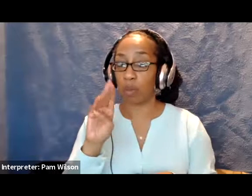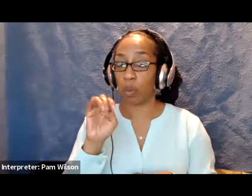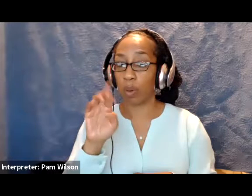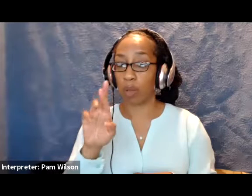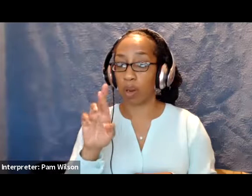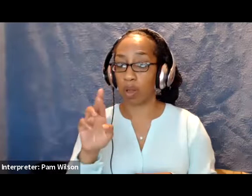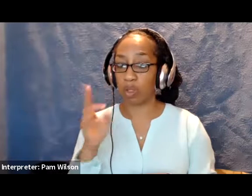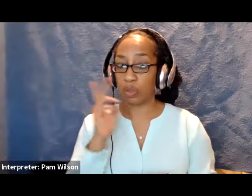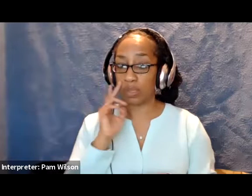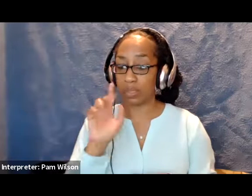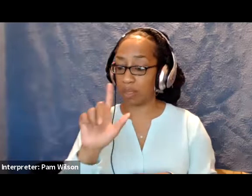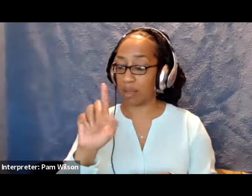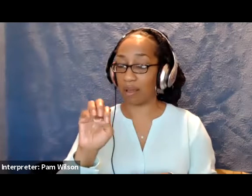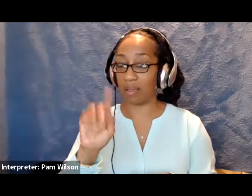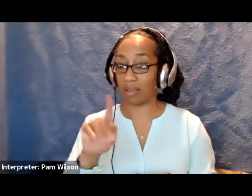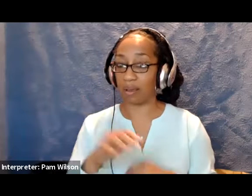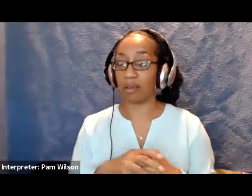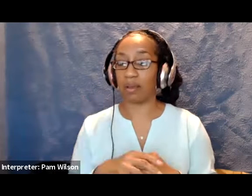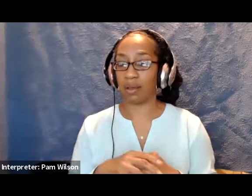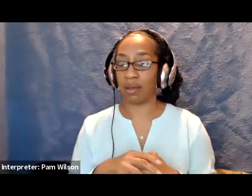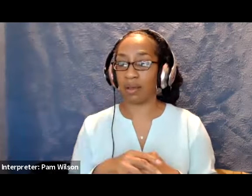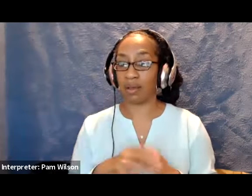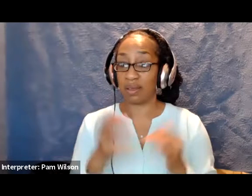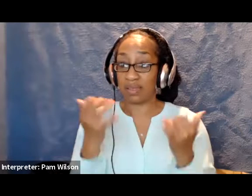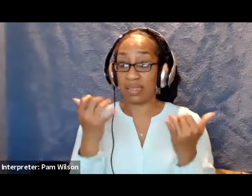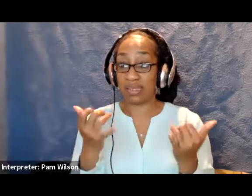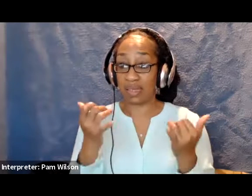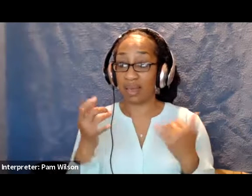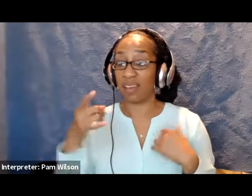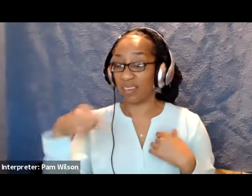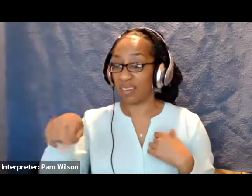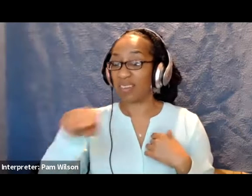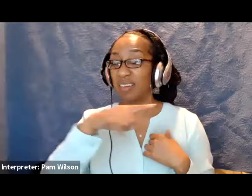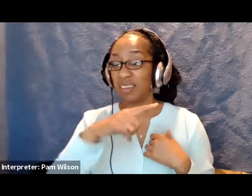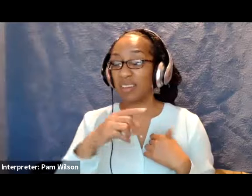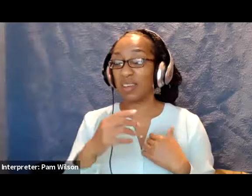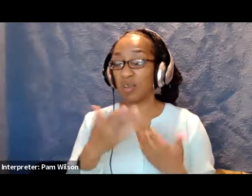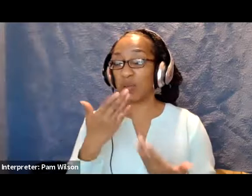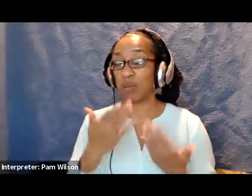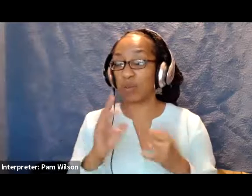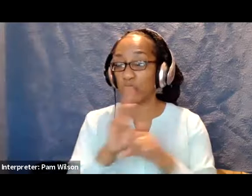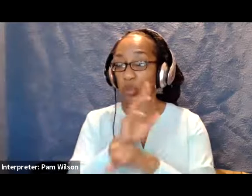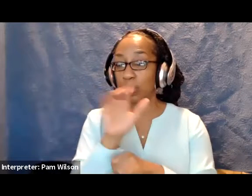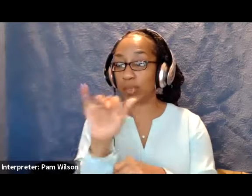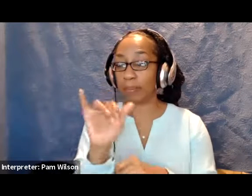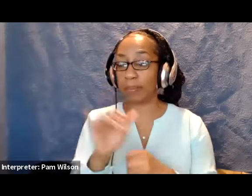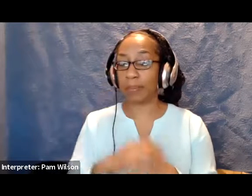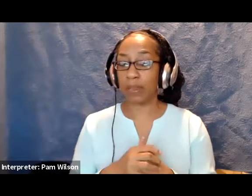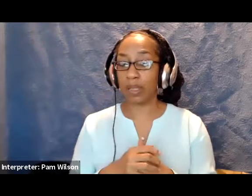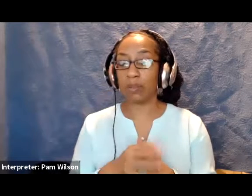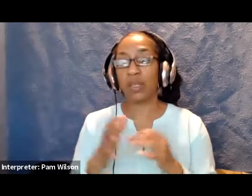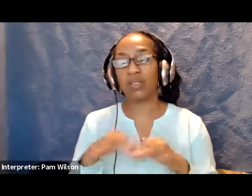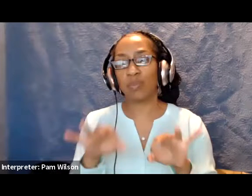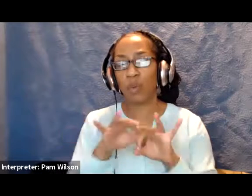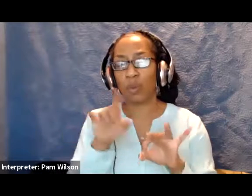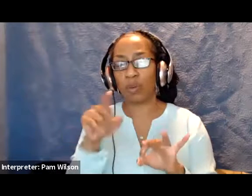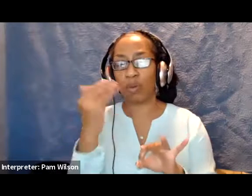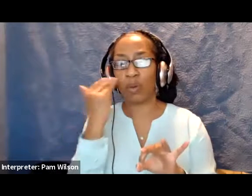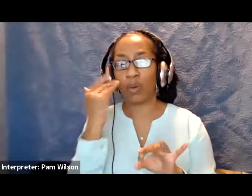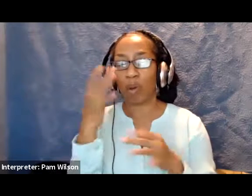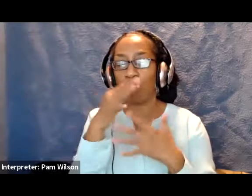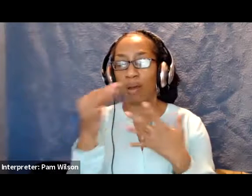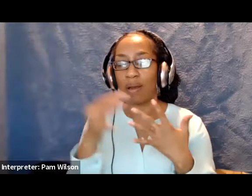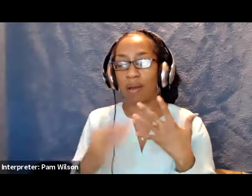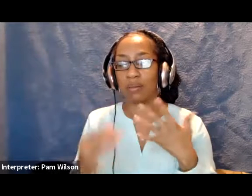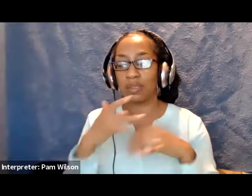this is probably what most of you used. But it's important to kind of go through the options that are there. So you